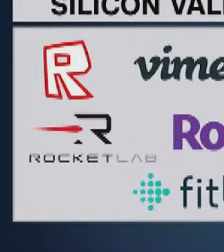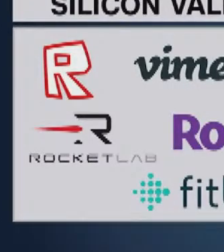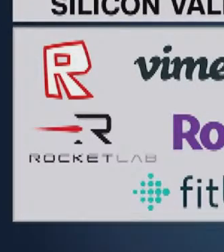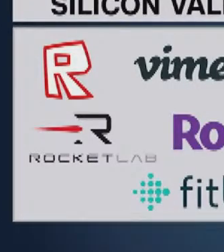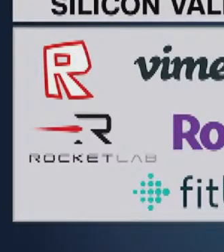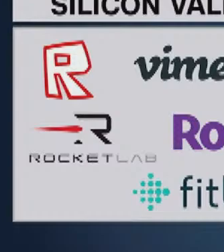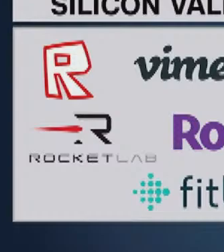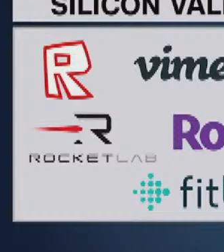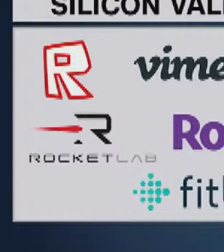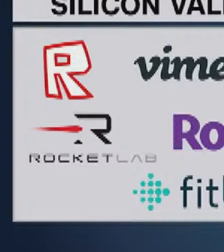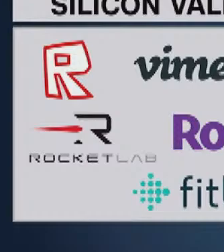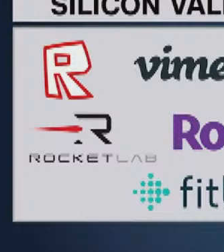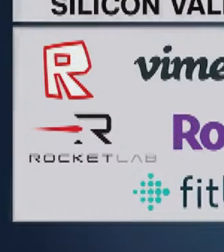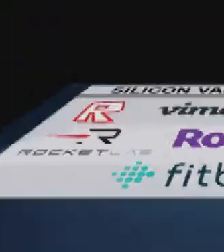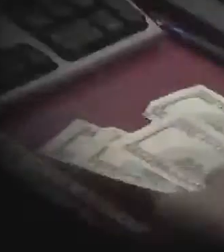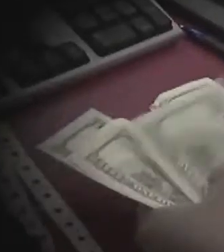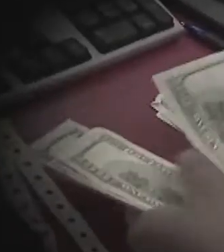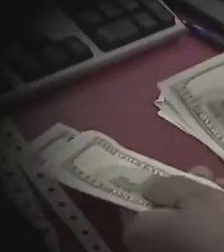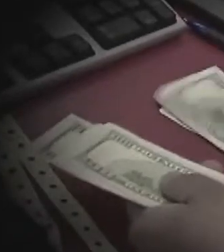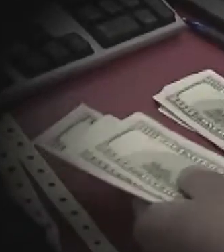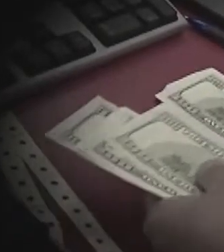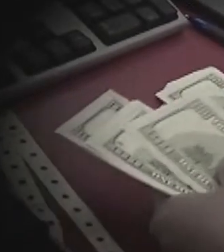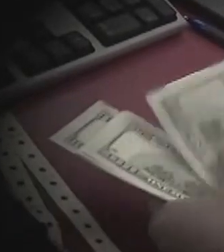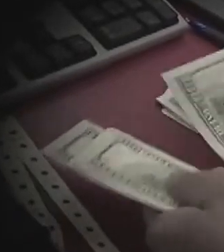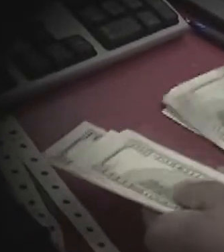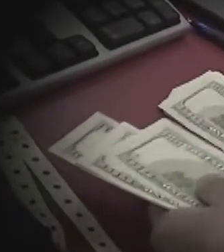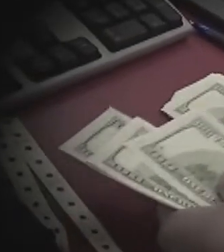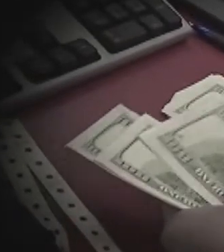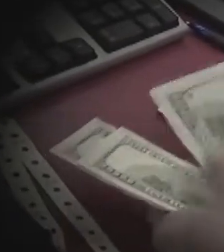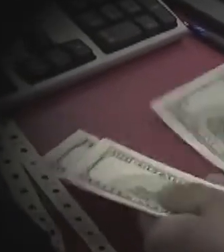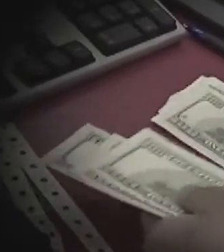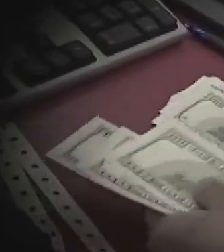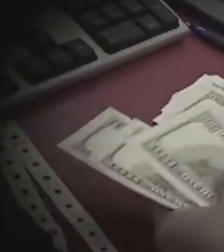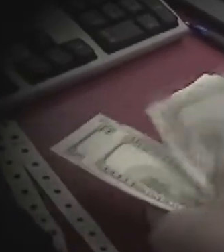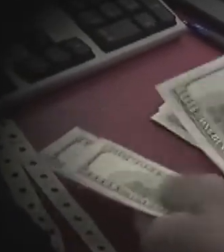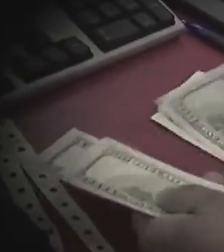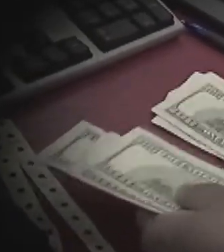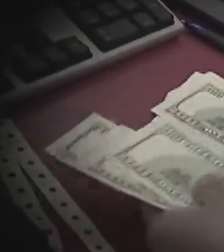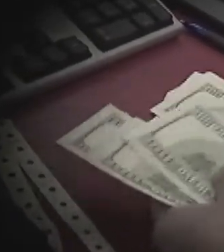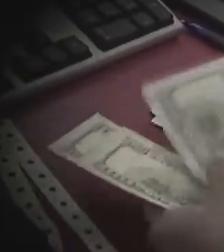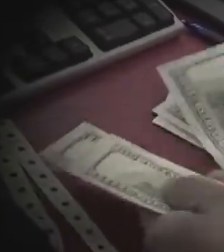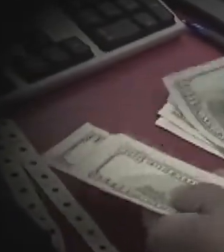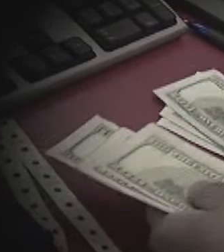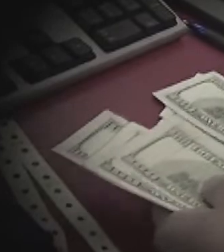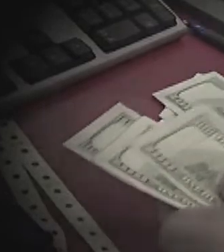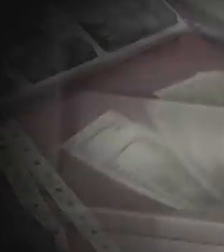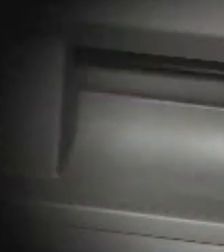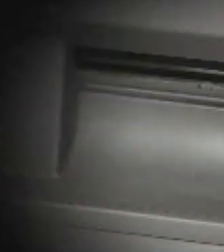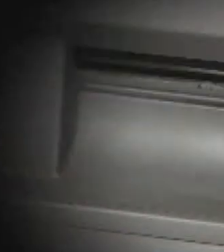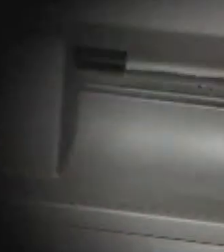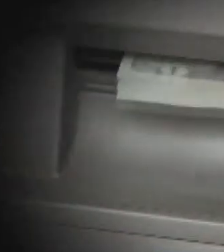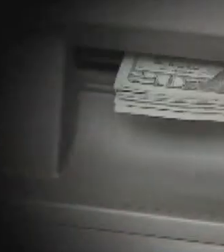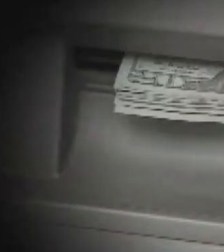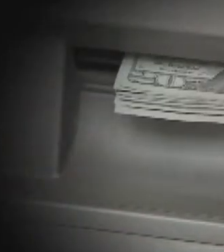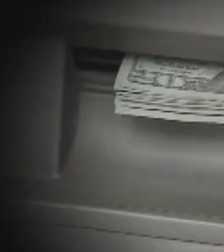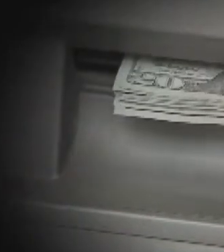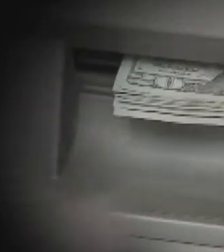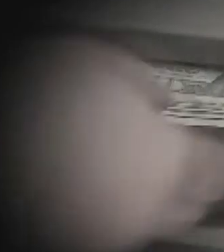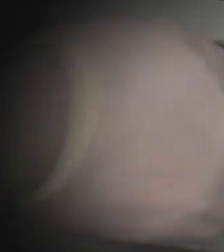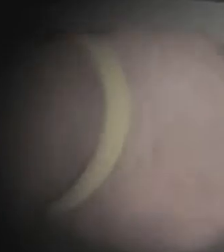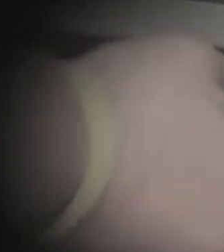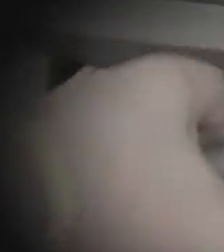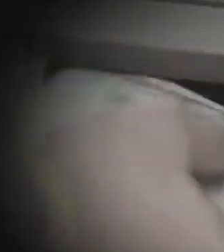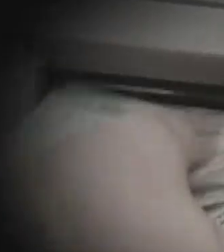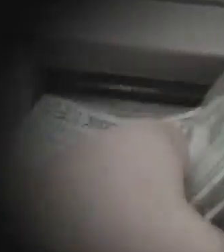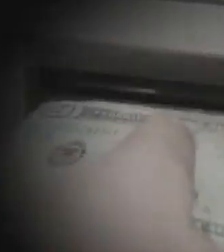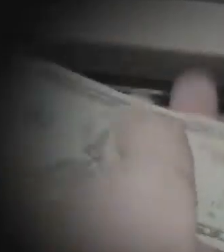Americans outside of the startup world before depositors hastily withdrew $42 billion last Thursday in a classic bank run amid